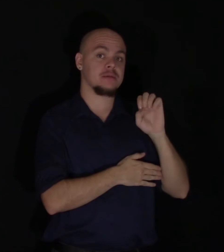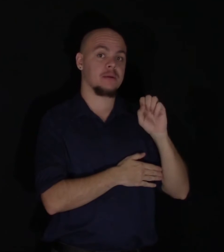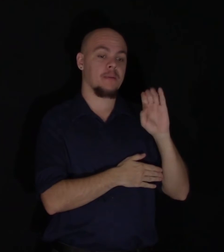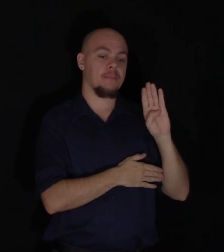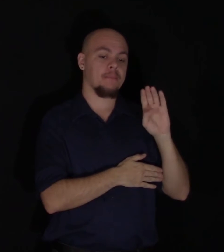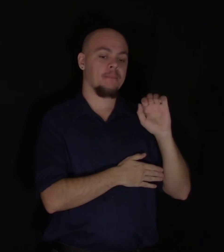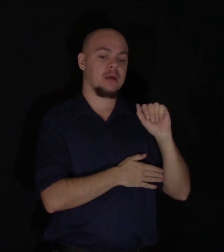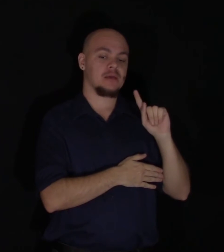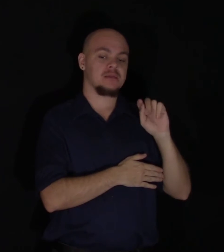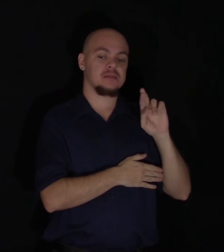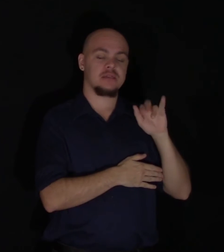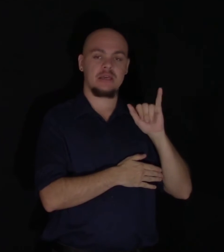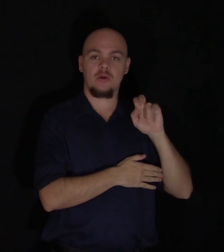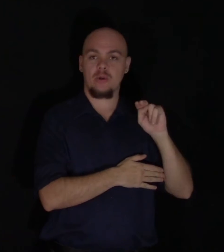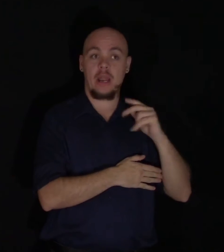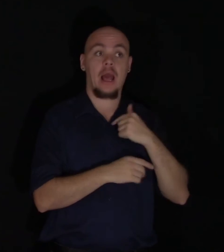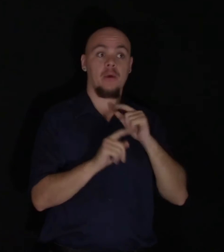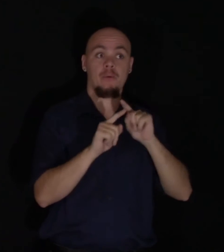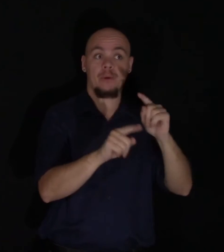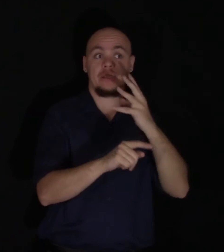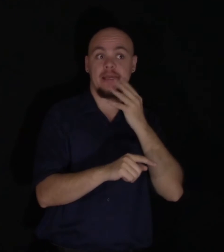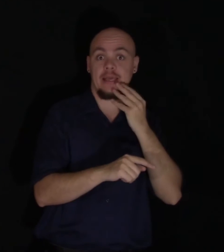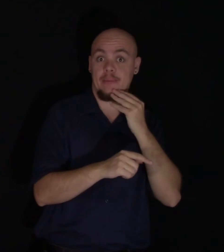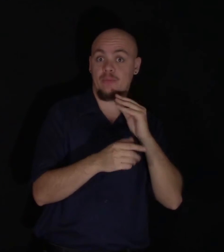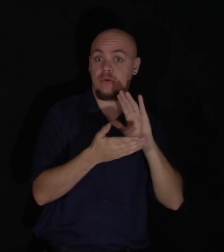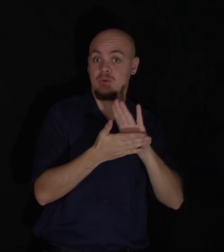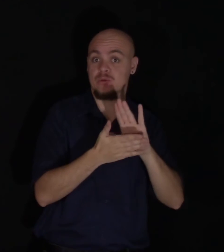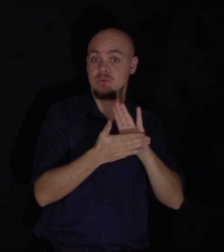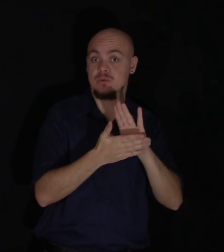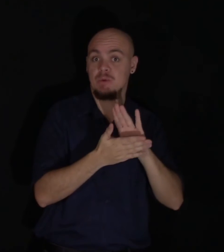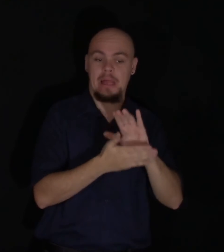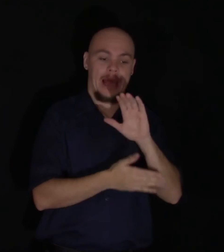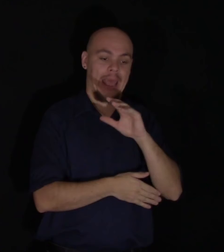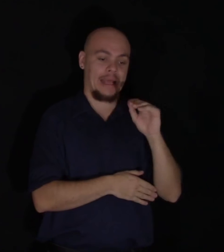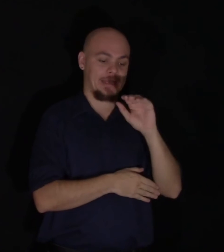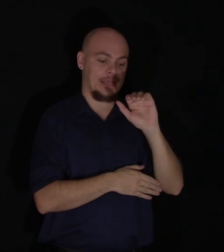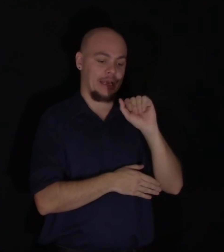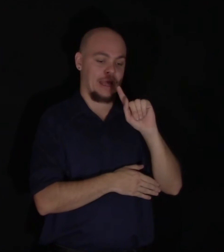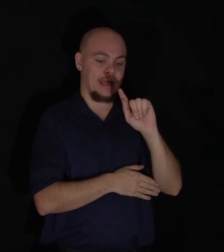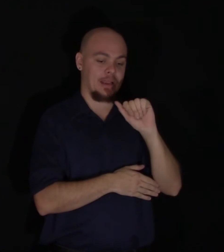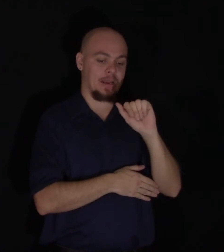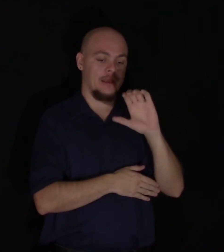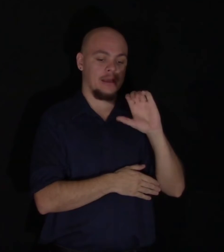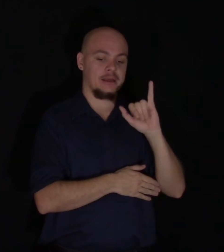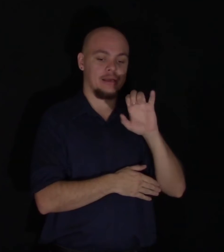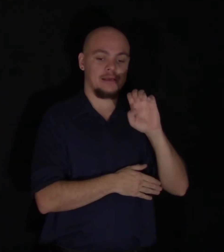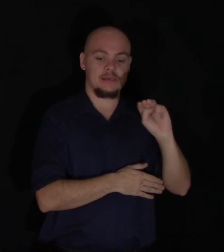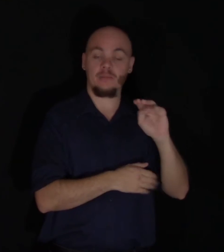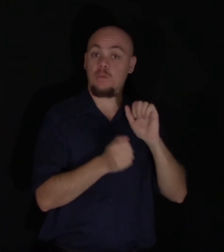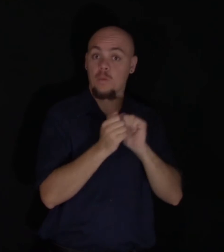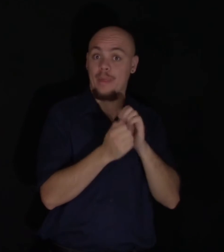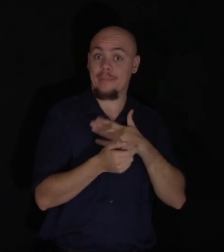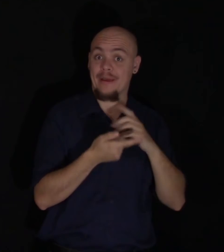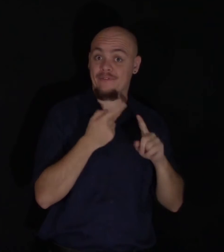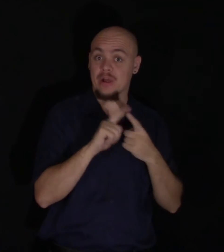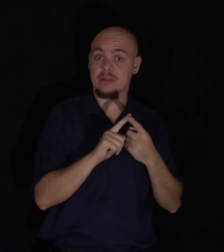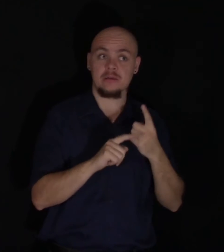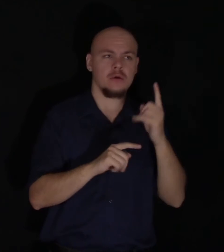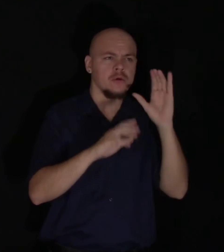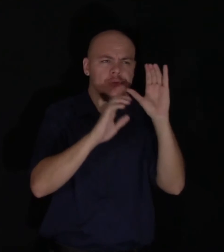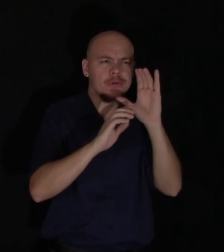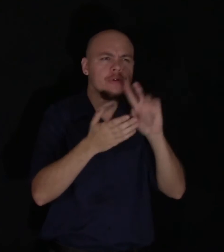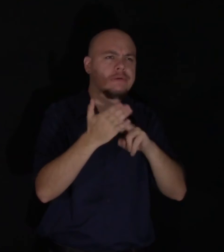Hebrew school and catechism with my friends, all to search for meaning. I was lonely.